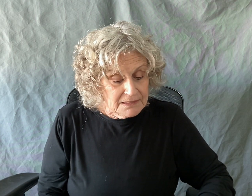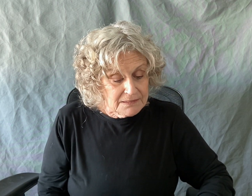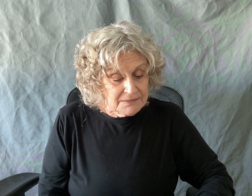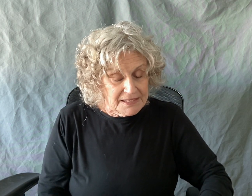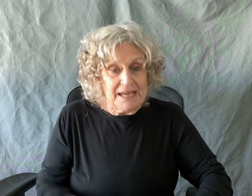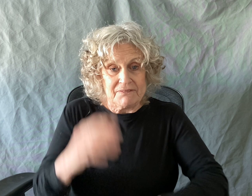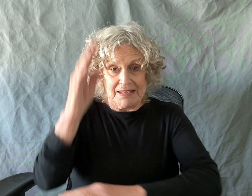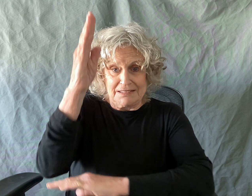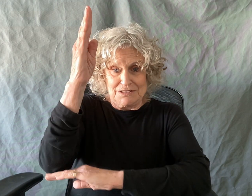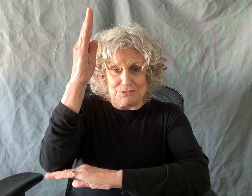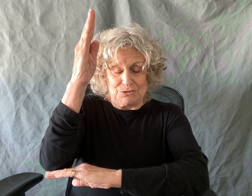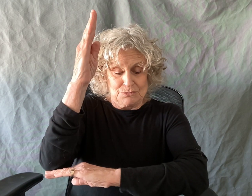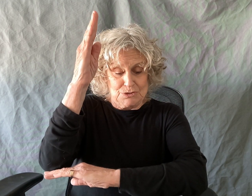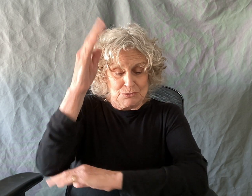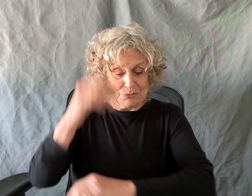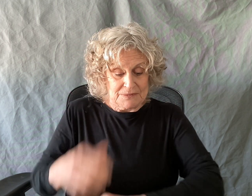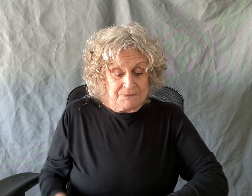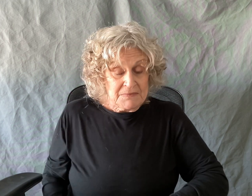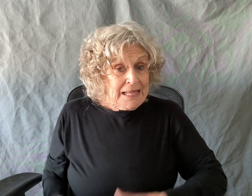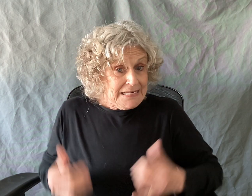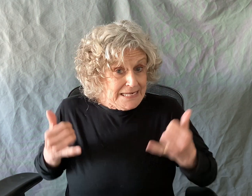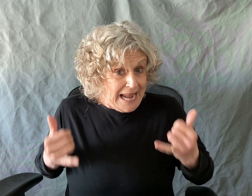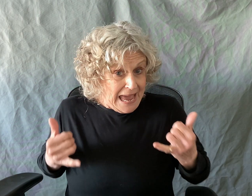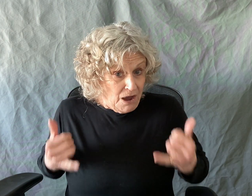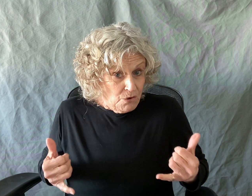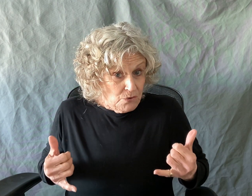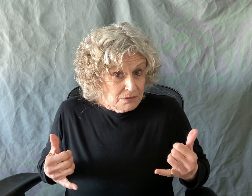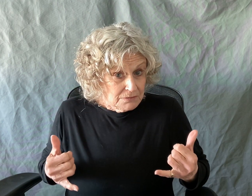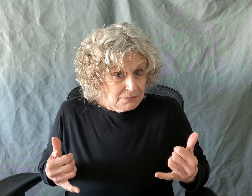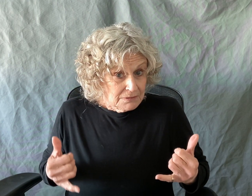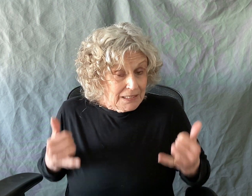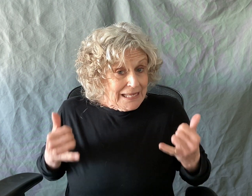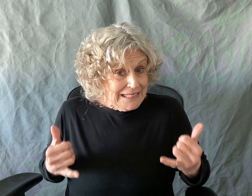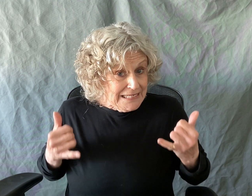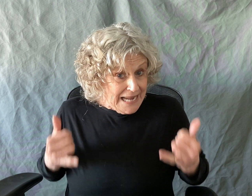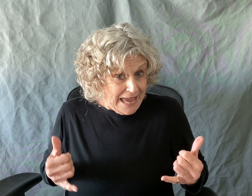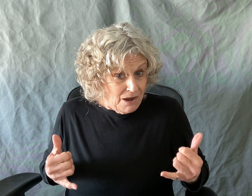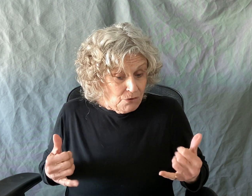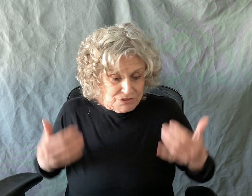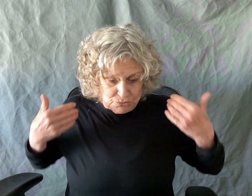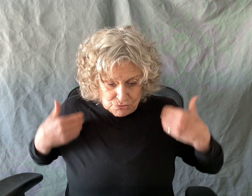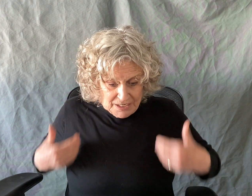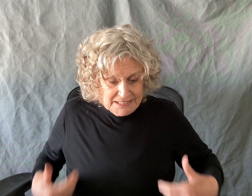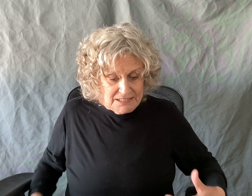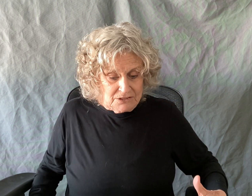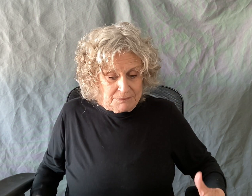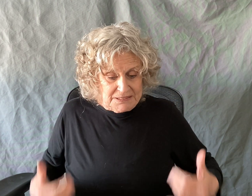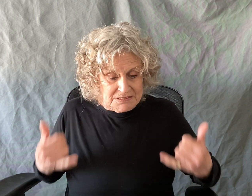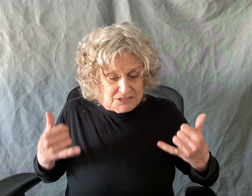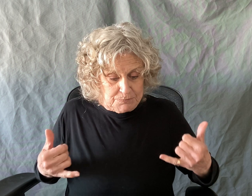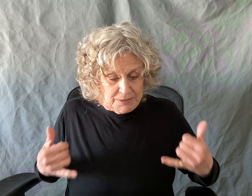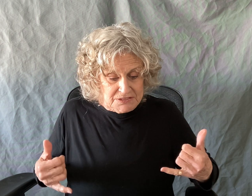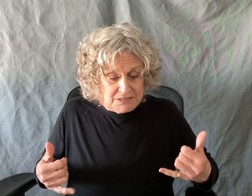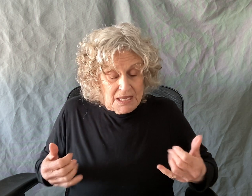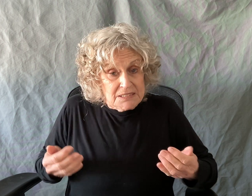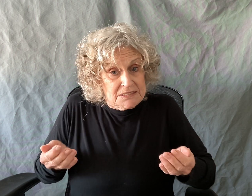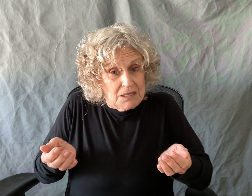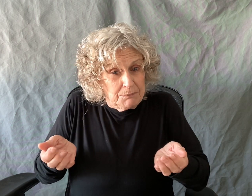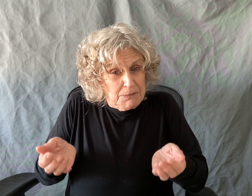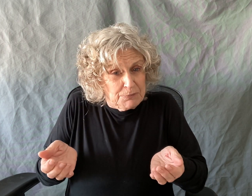And they have that in here too, noon. Now, it's right here because it's present. Some people